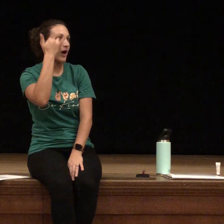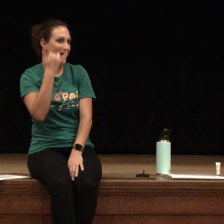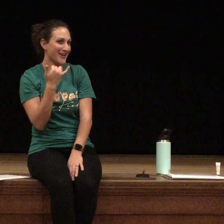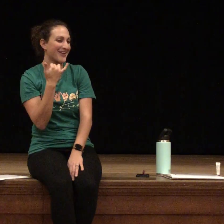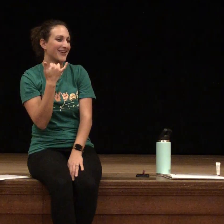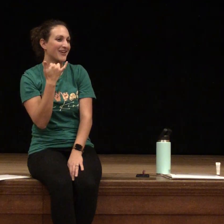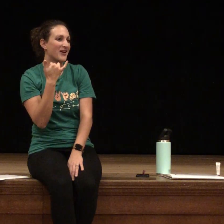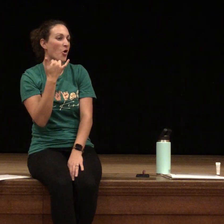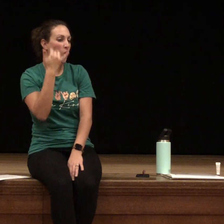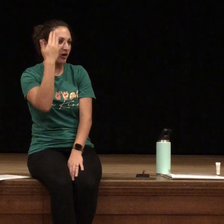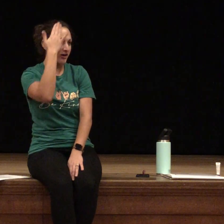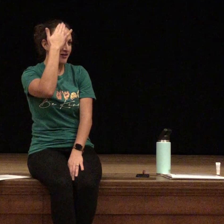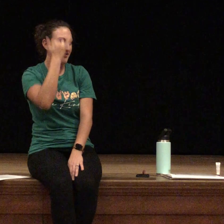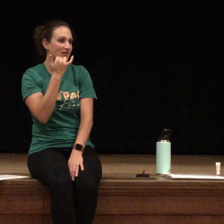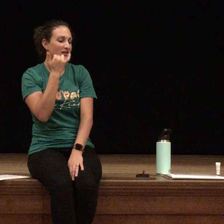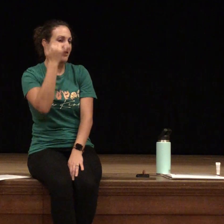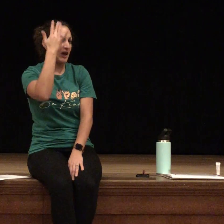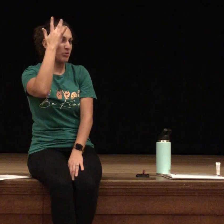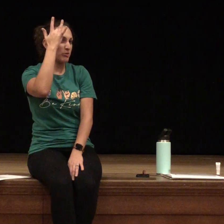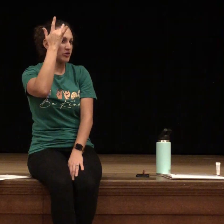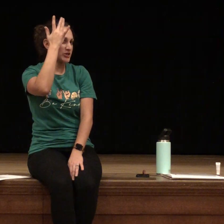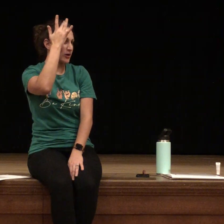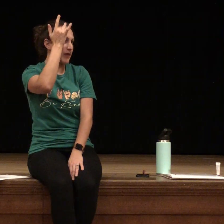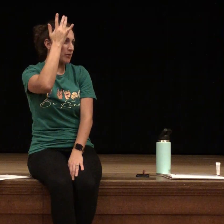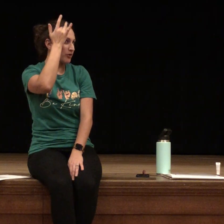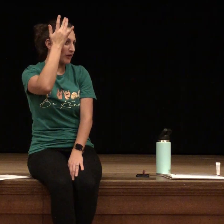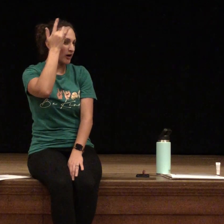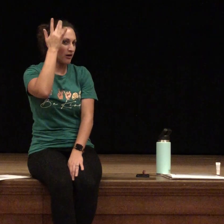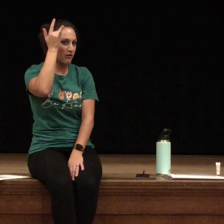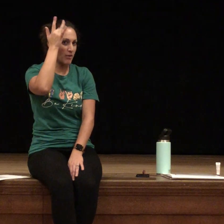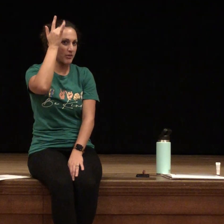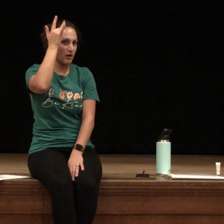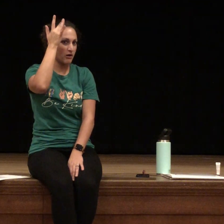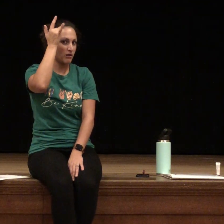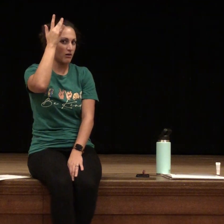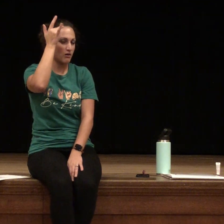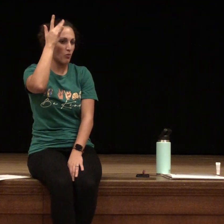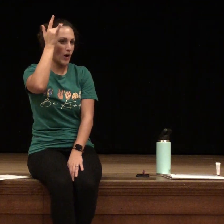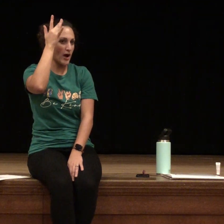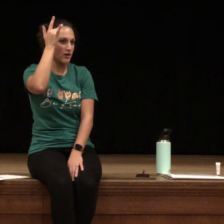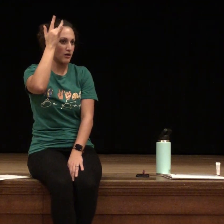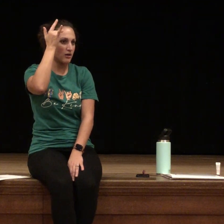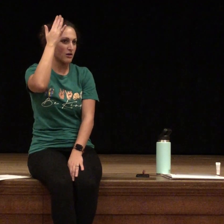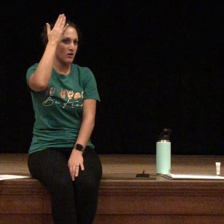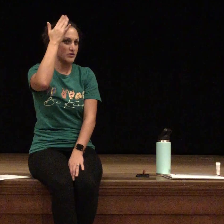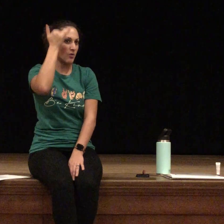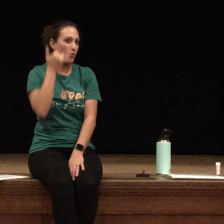Y. Or, now people are just doing that middle finger up there. Y. So